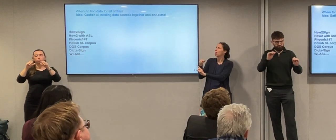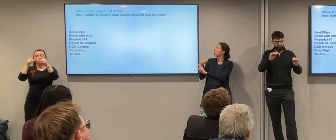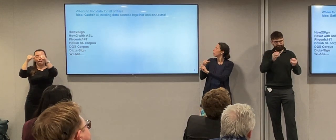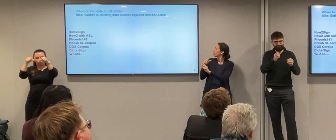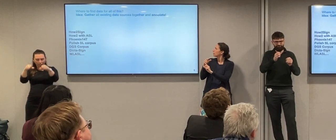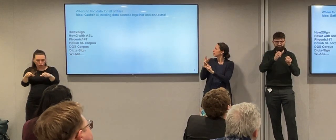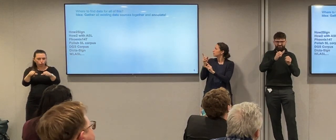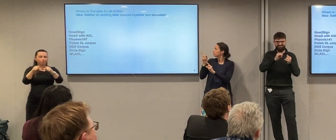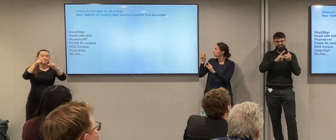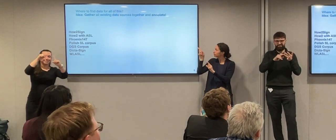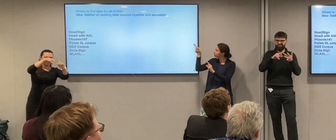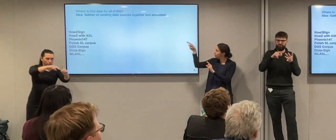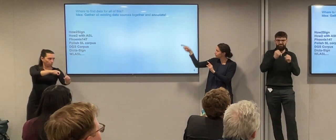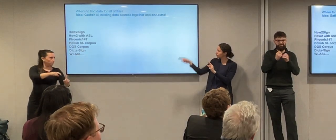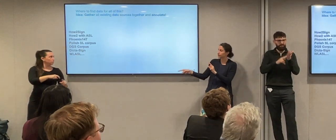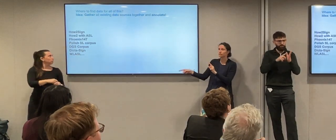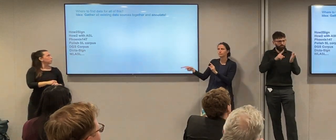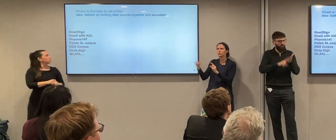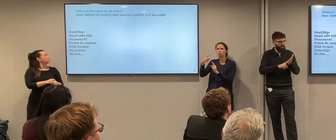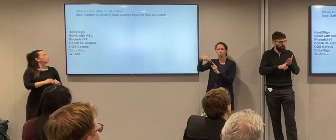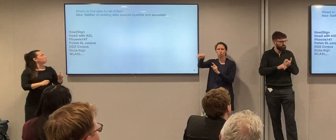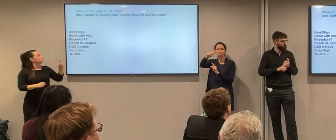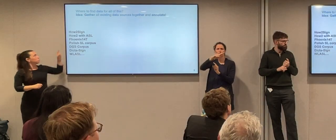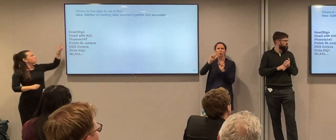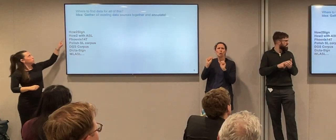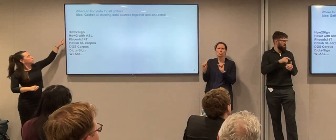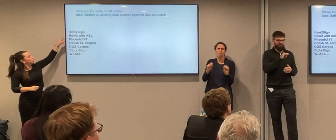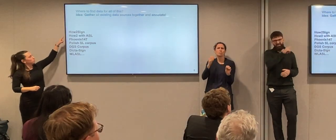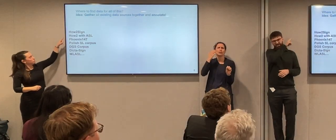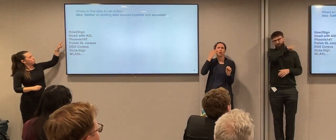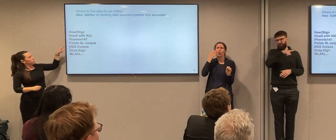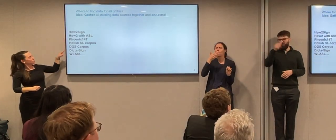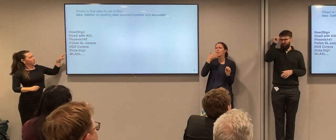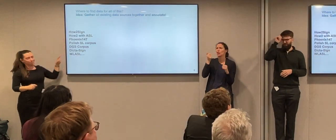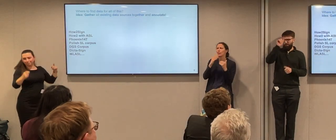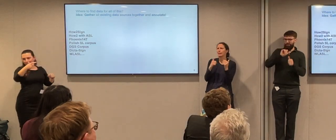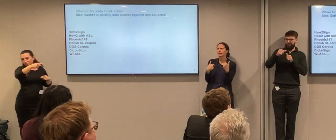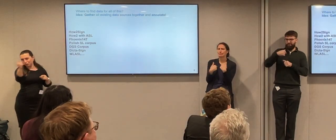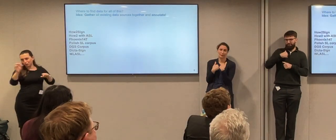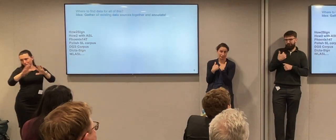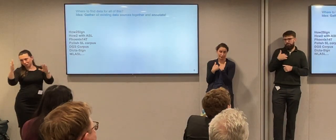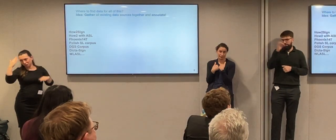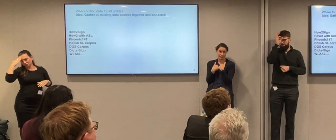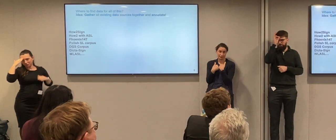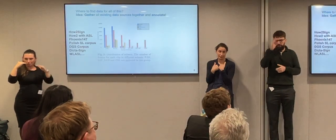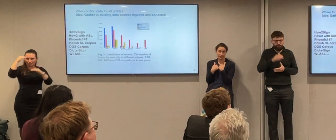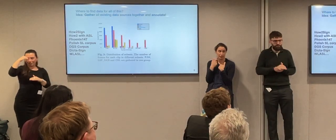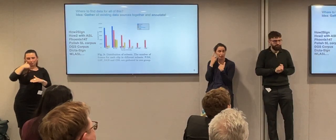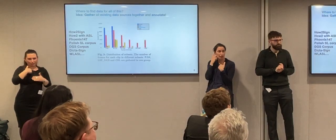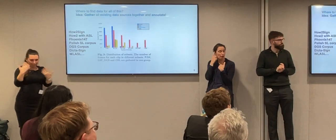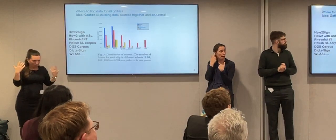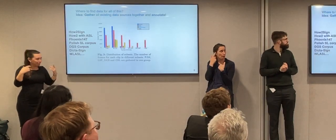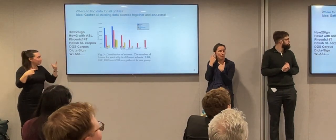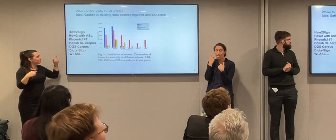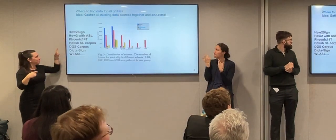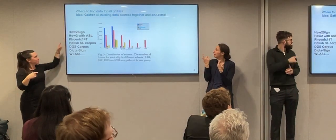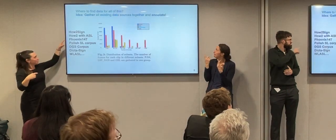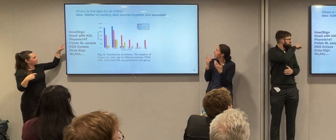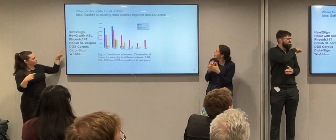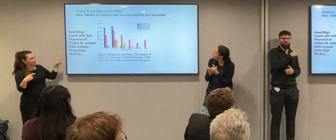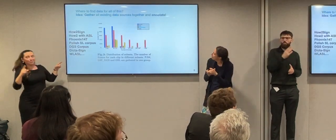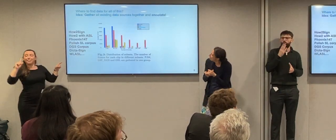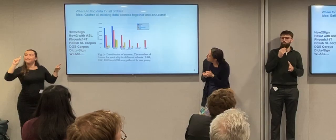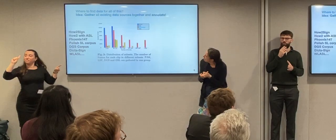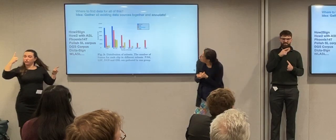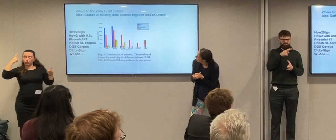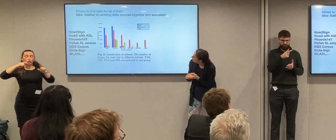sets are the ones you probably know much better than I do, right? And we kind of use them as an initial source and